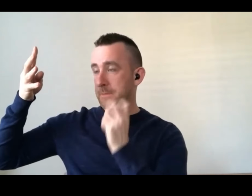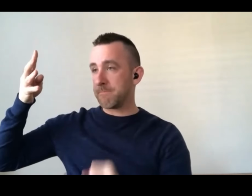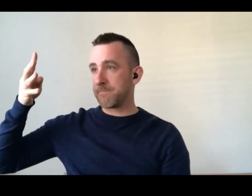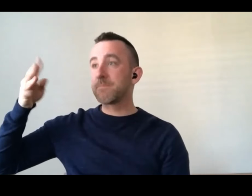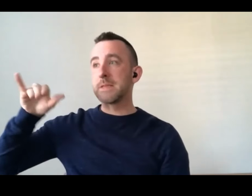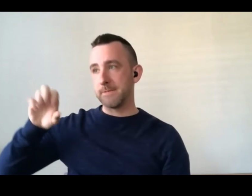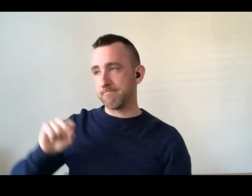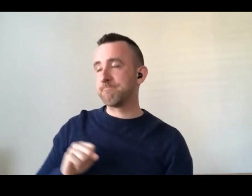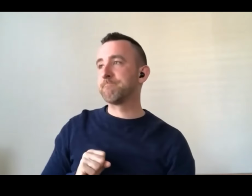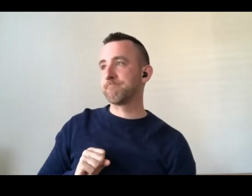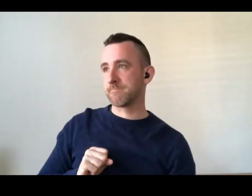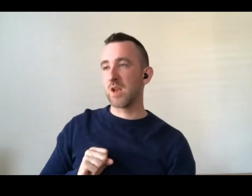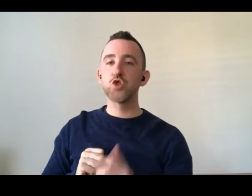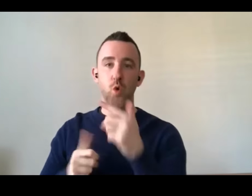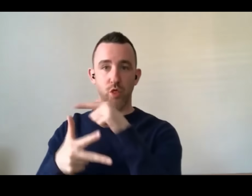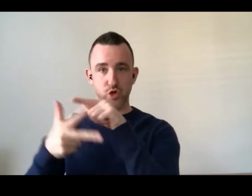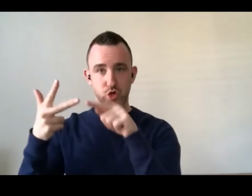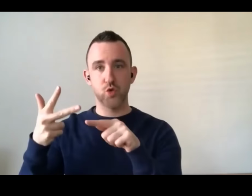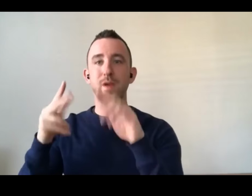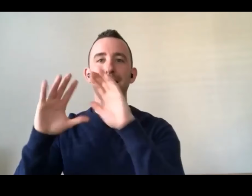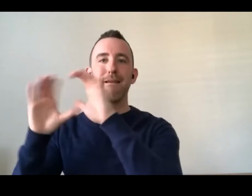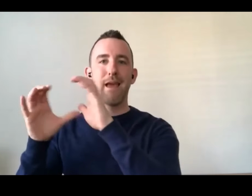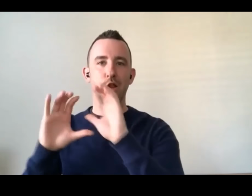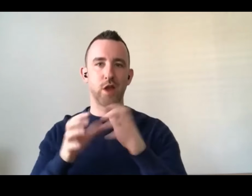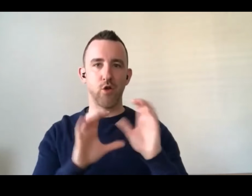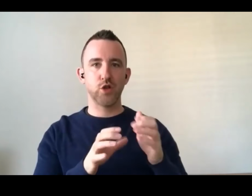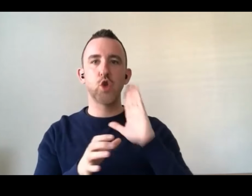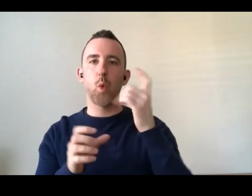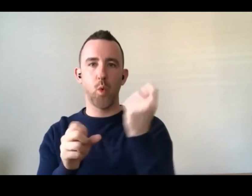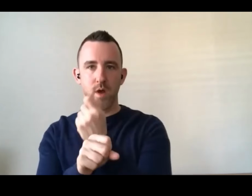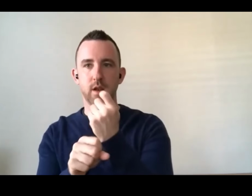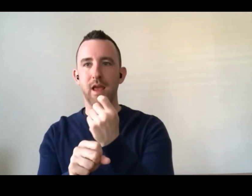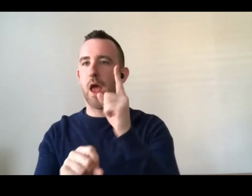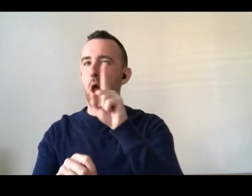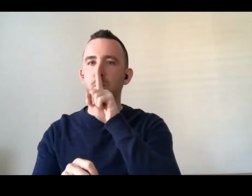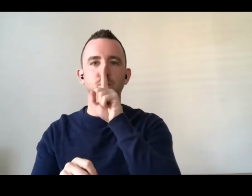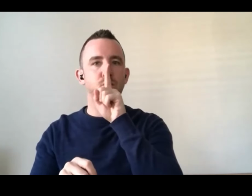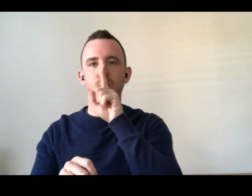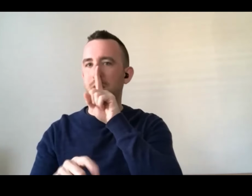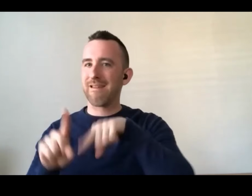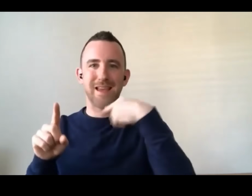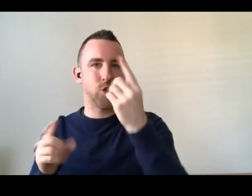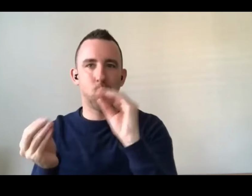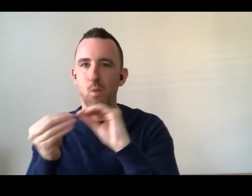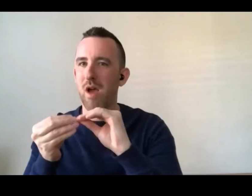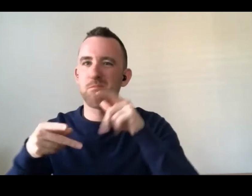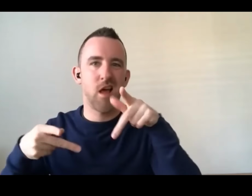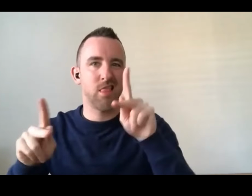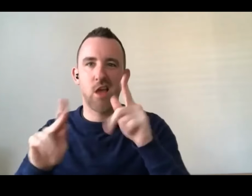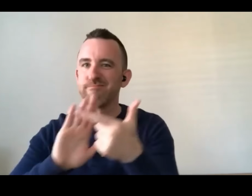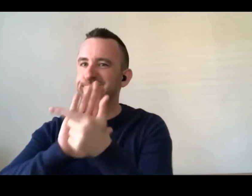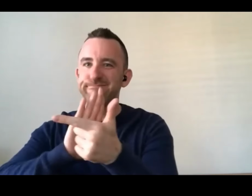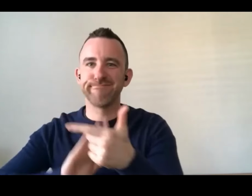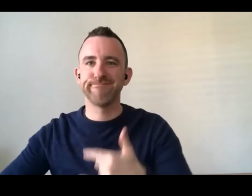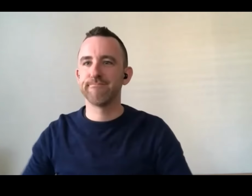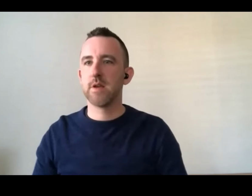Yep. So there are 3 categories that you're going to be winning in. I can't tell you any more than that right now. I'm not allowed to.